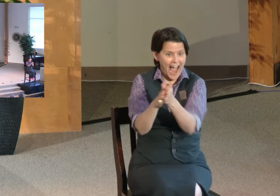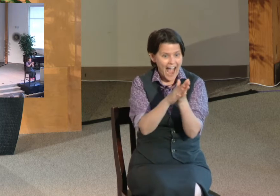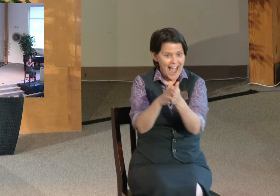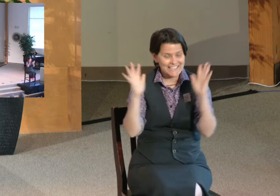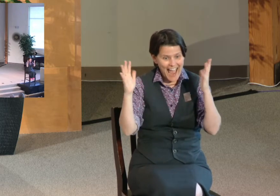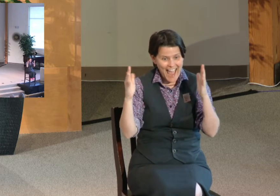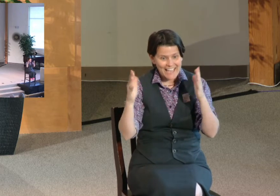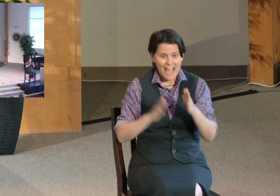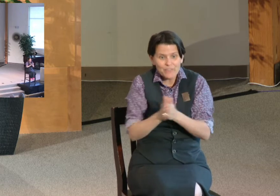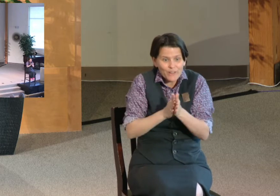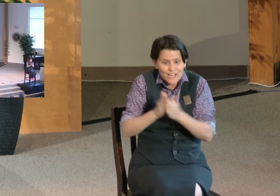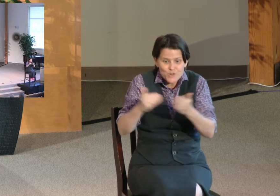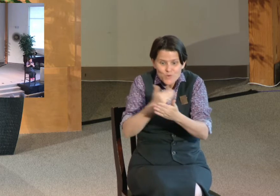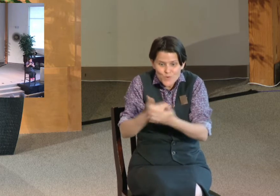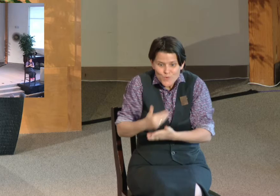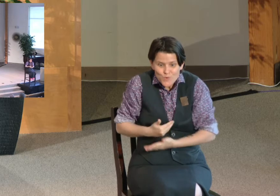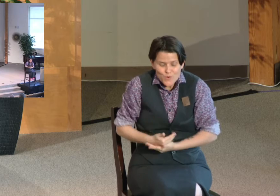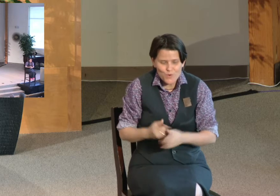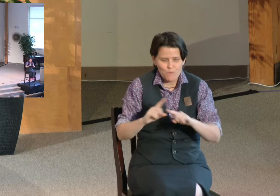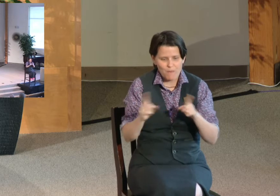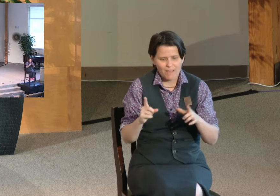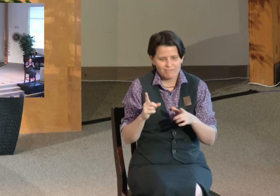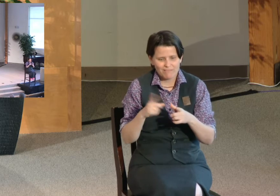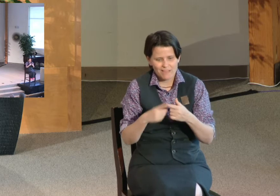because they realize it takes a lot of work to do this hobby.